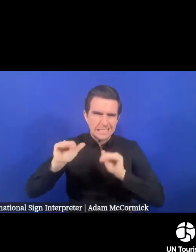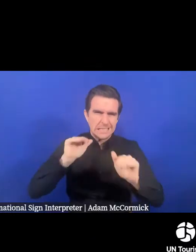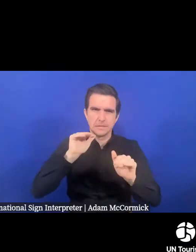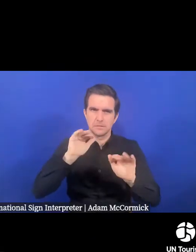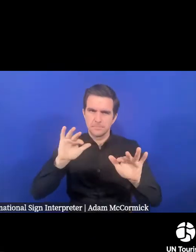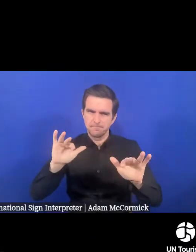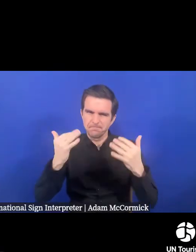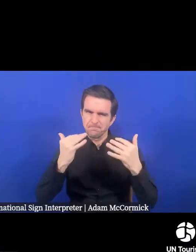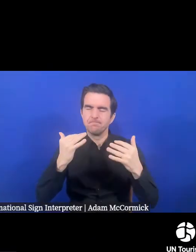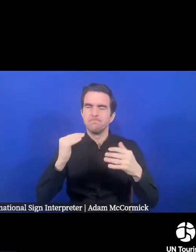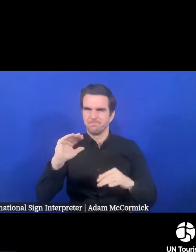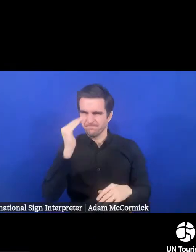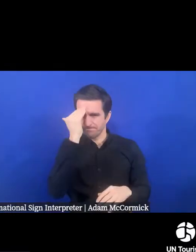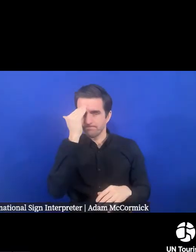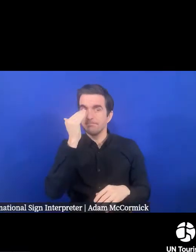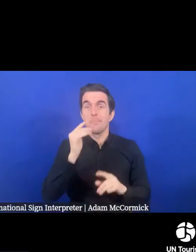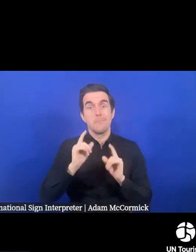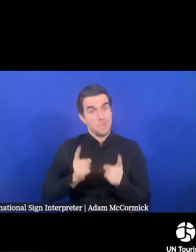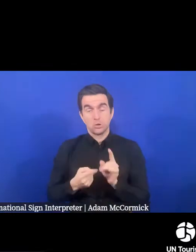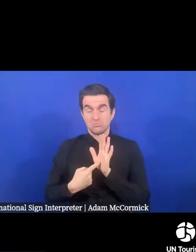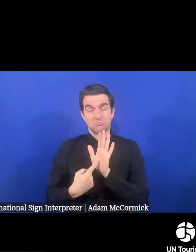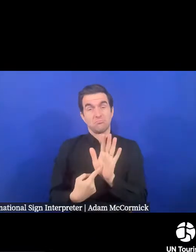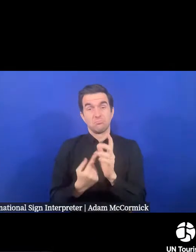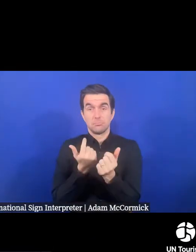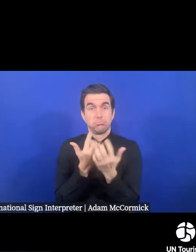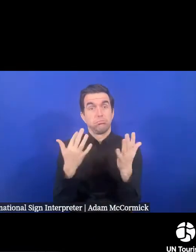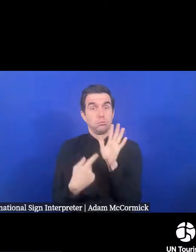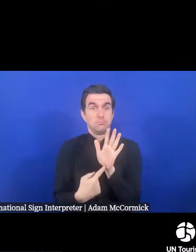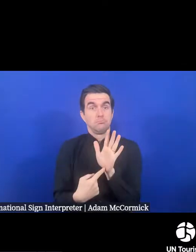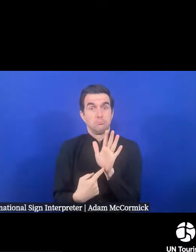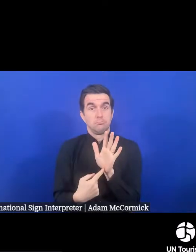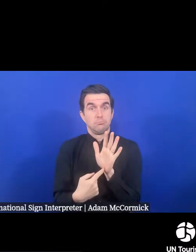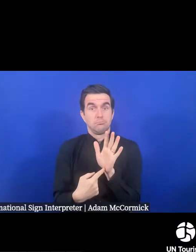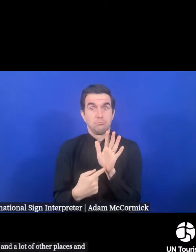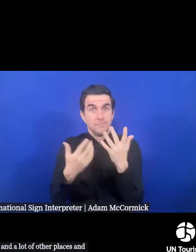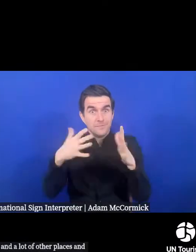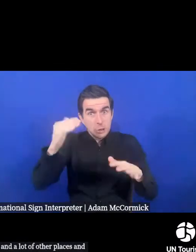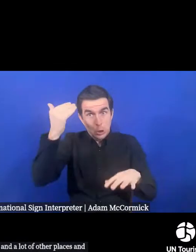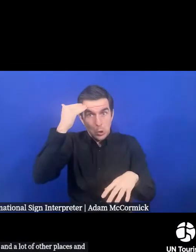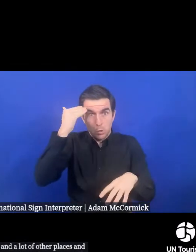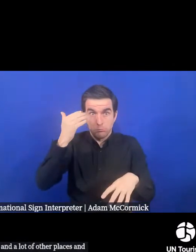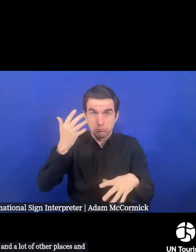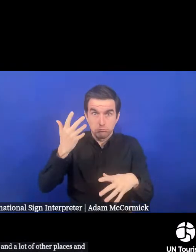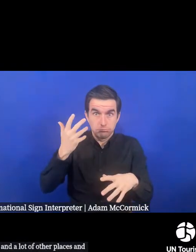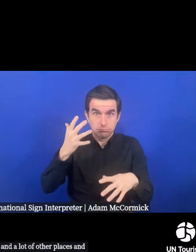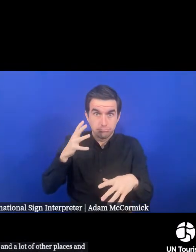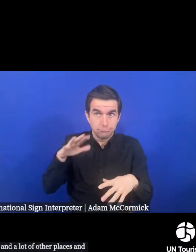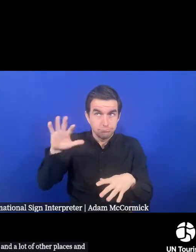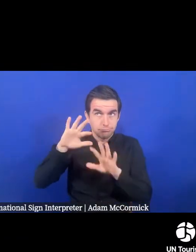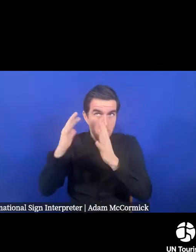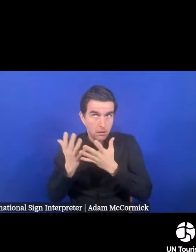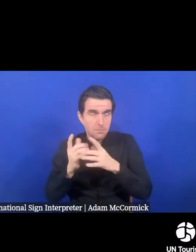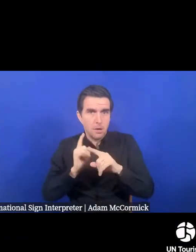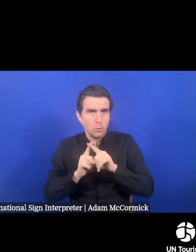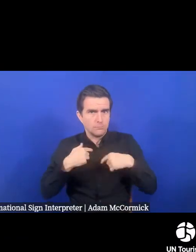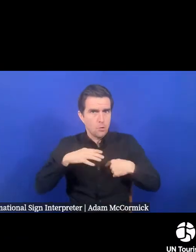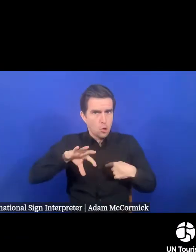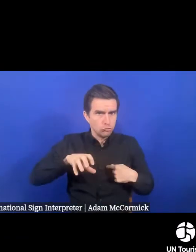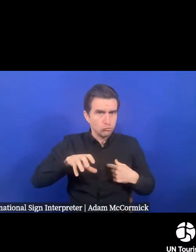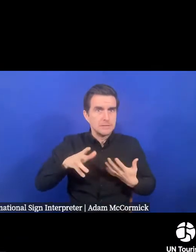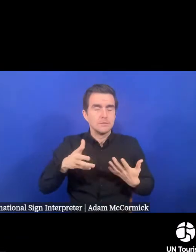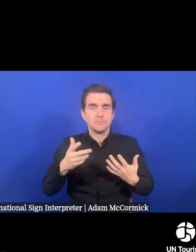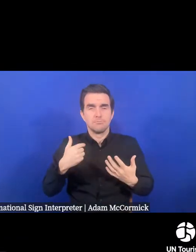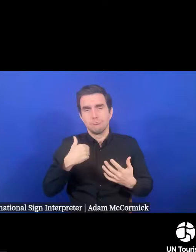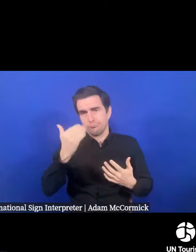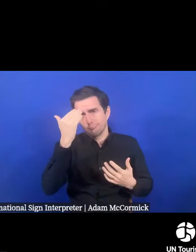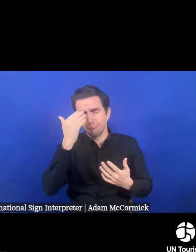am very sure that in a lot of other places and countries, woman develops, does, is